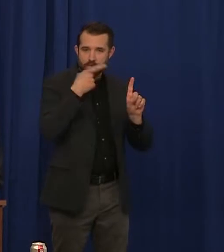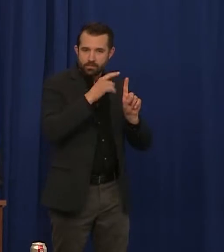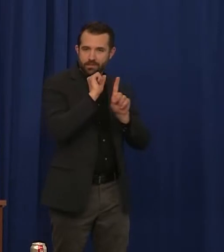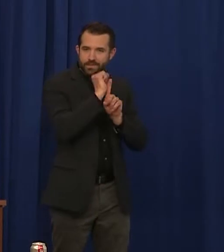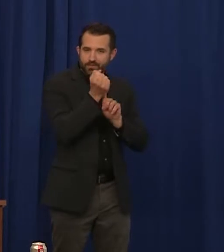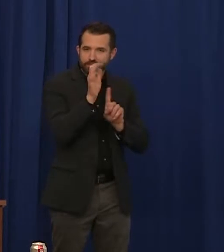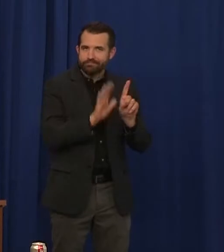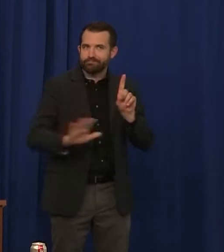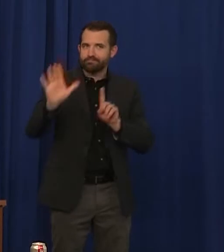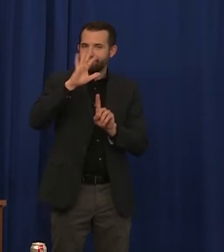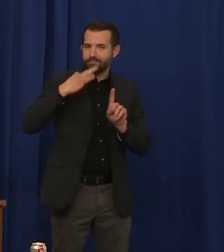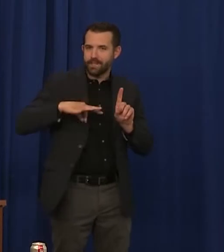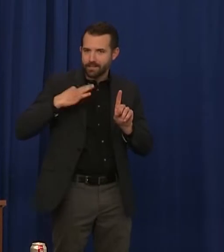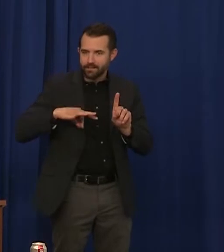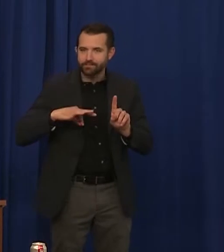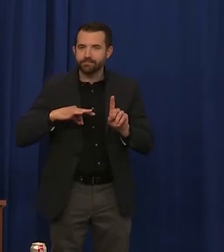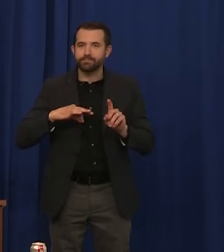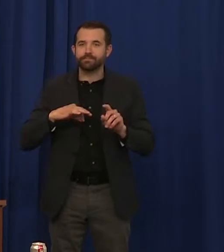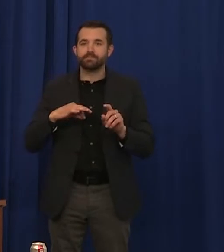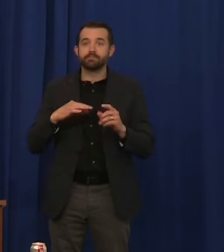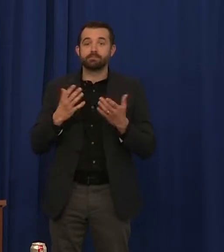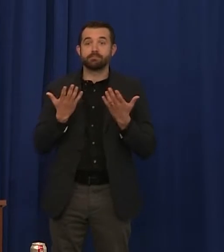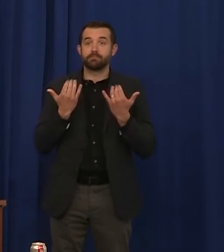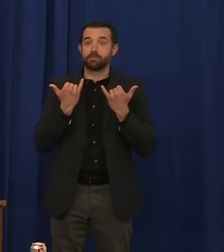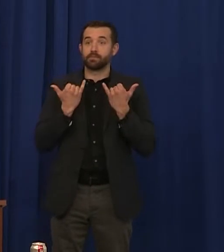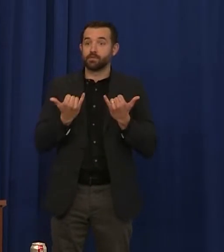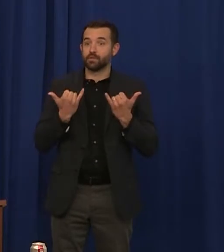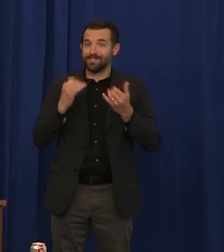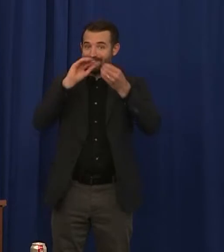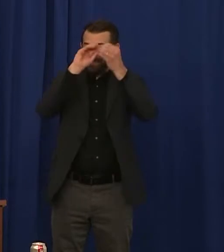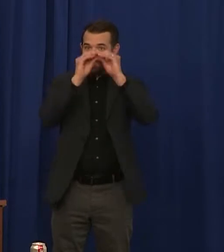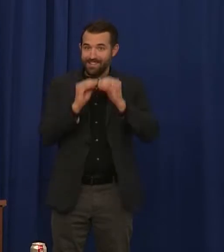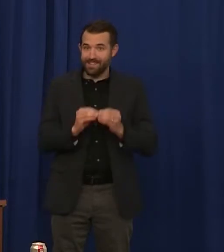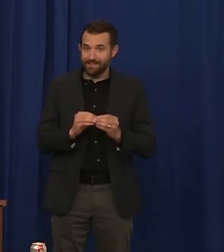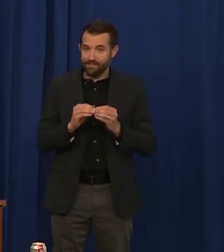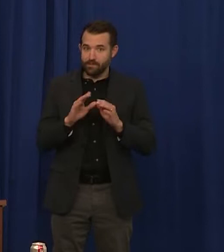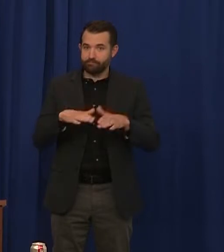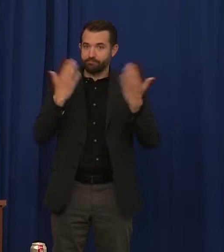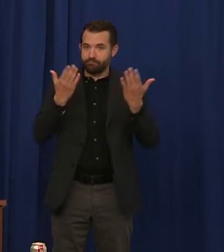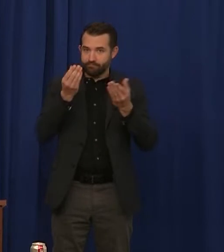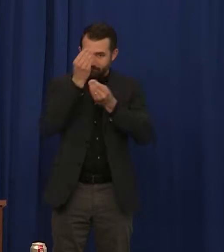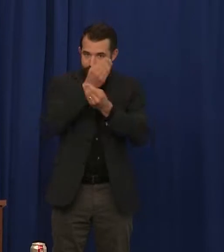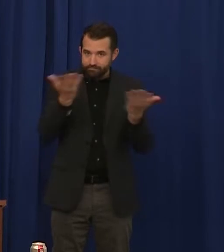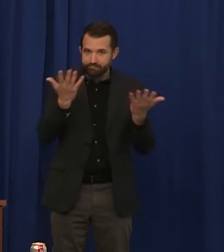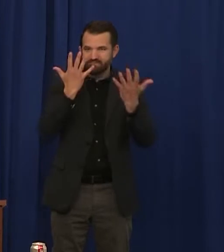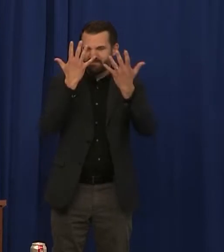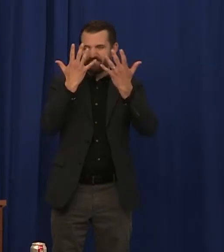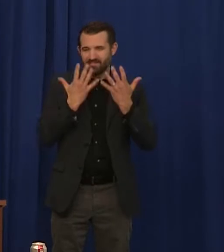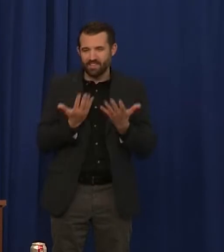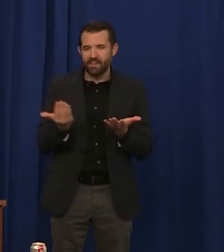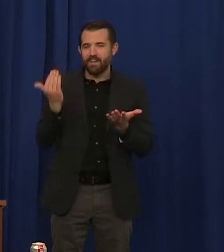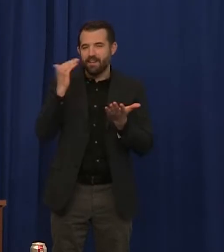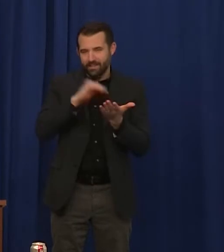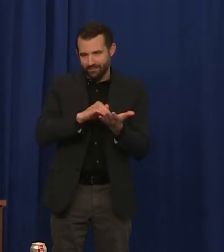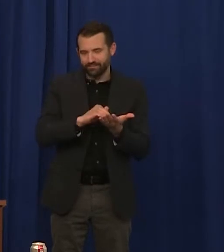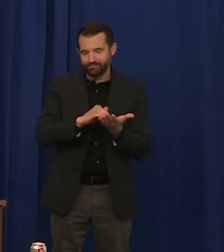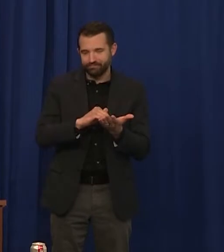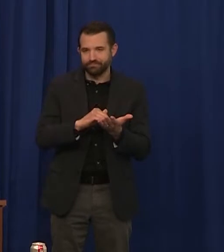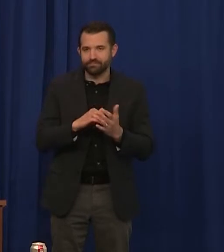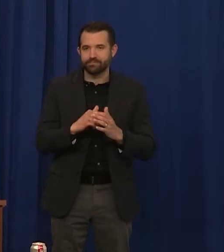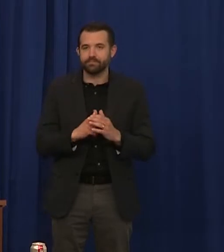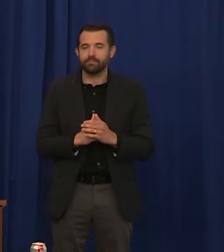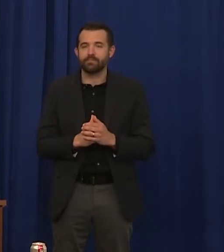I'll begin, as we do, with some of the latest numbers. And we again today begin the update on a very sad